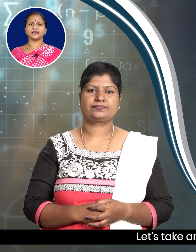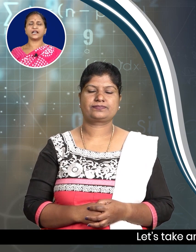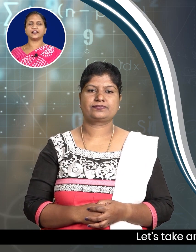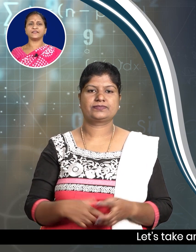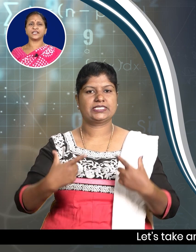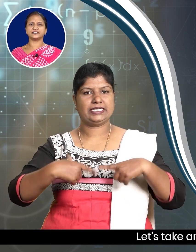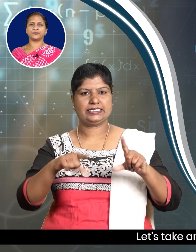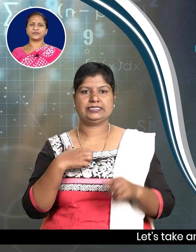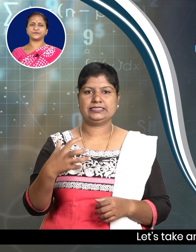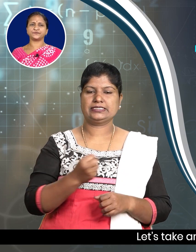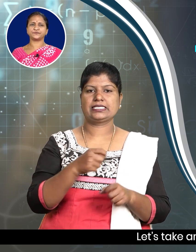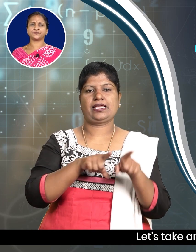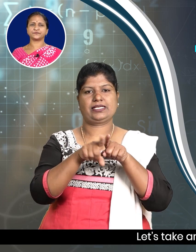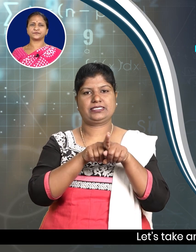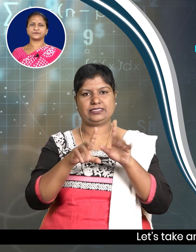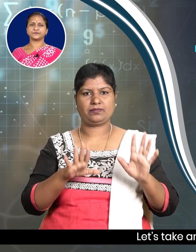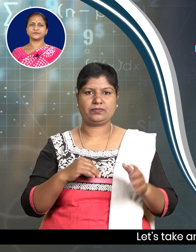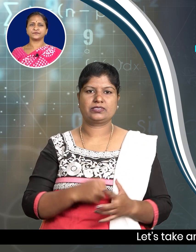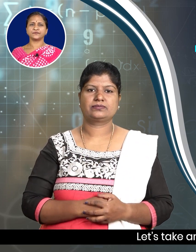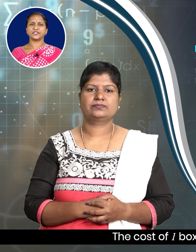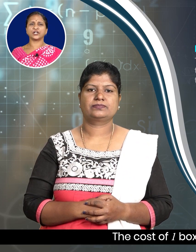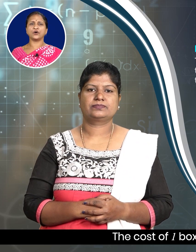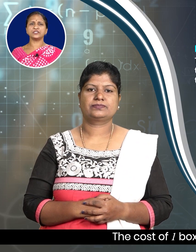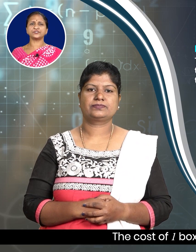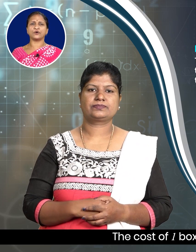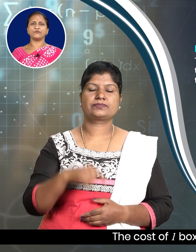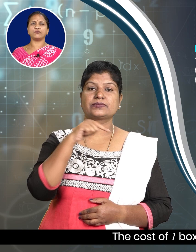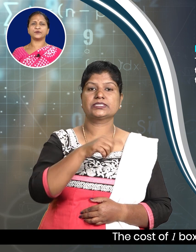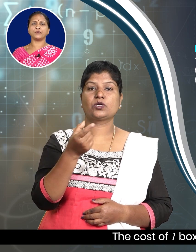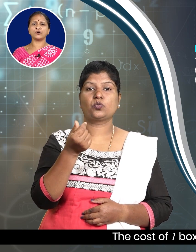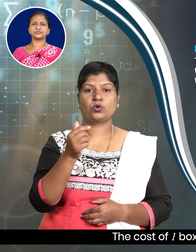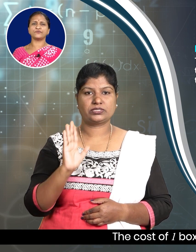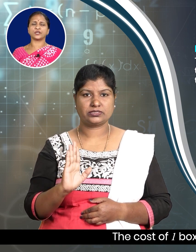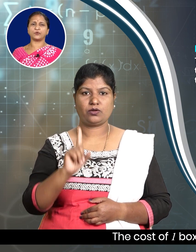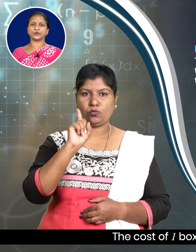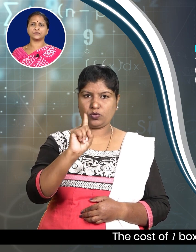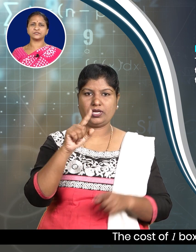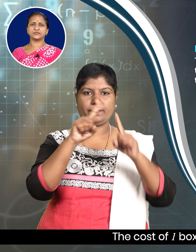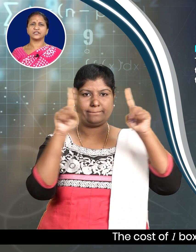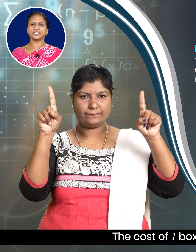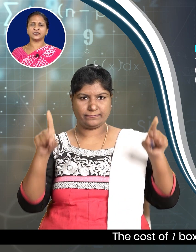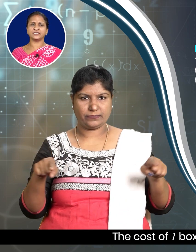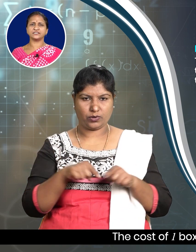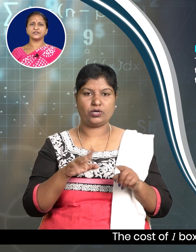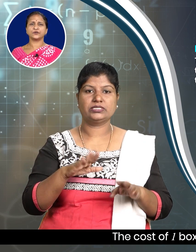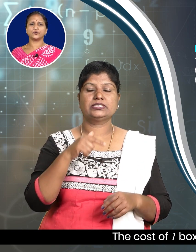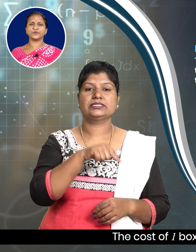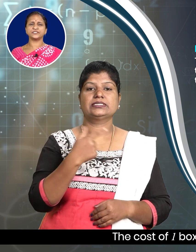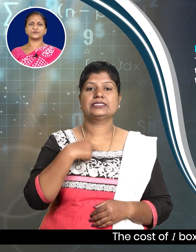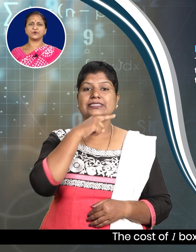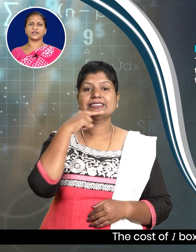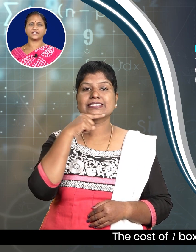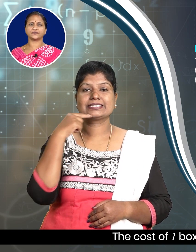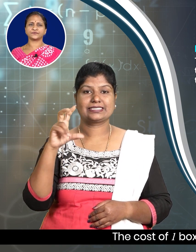Let's take another example. The cost of one box of tomatoes is